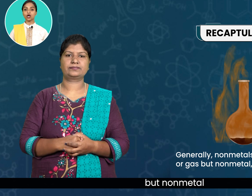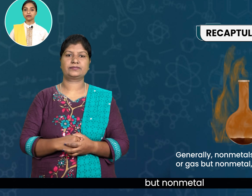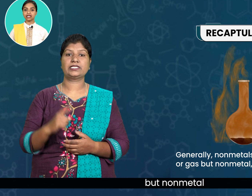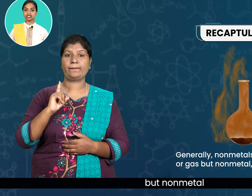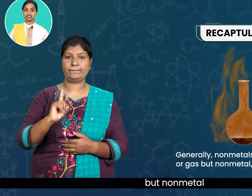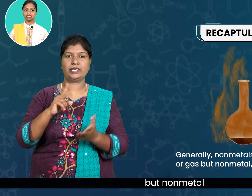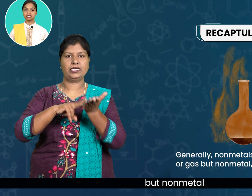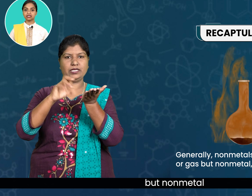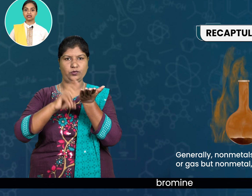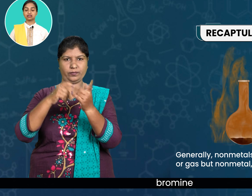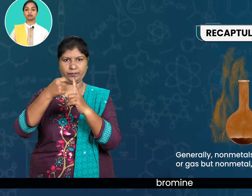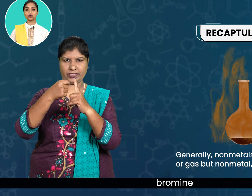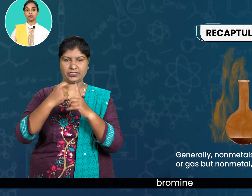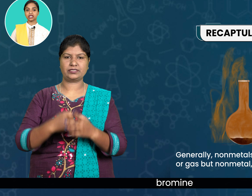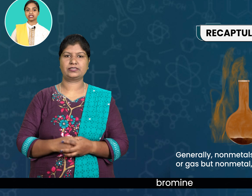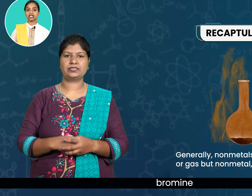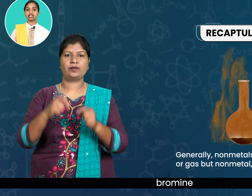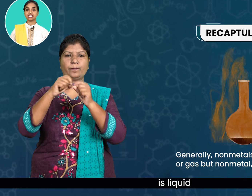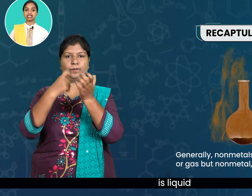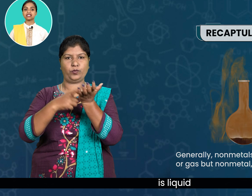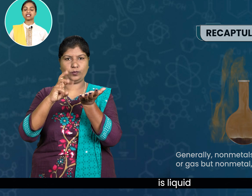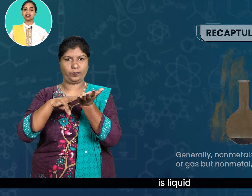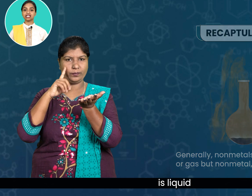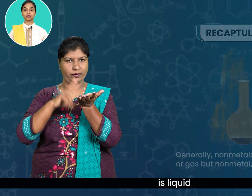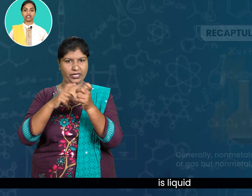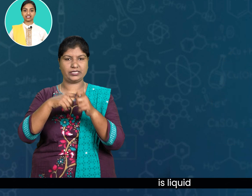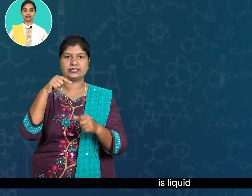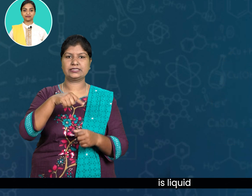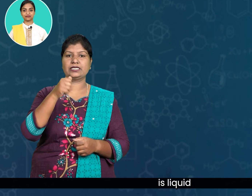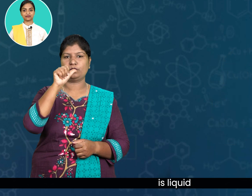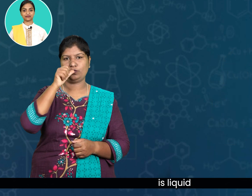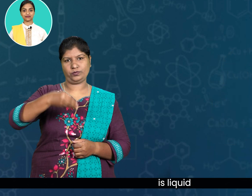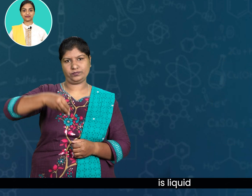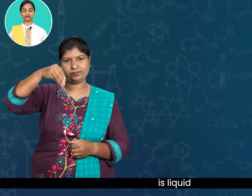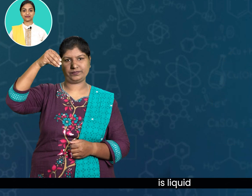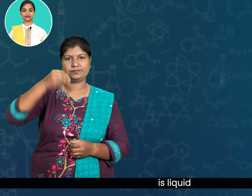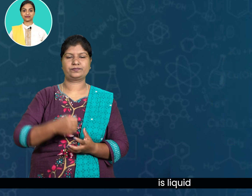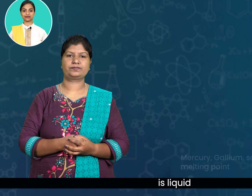but non-metal, bromine, is liquid.